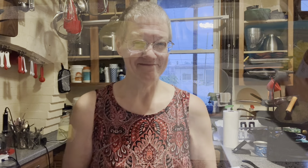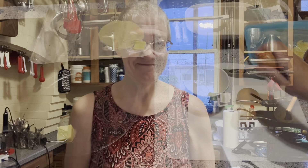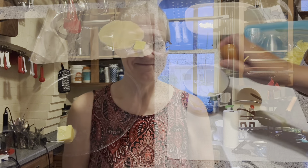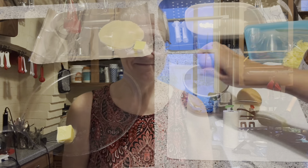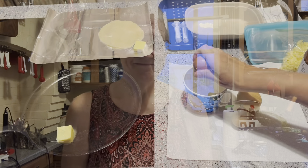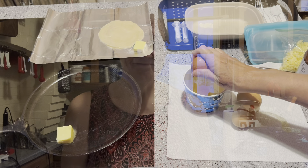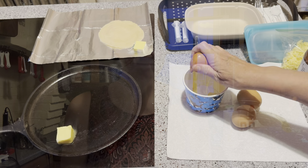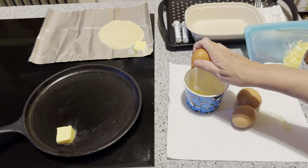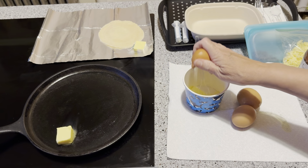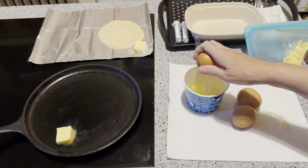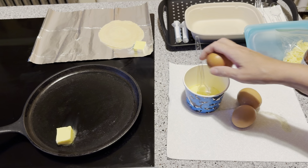Okay, let's get to cooking the eggs.